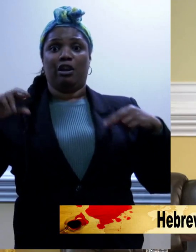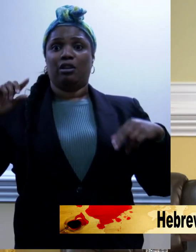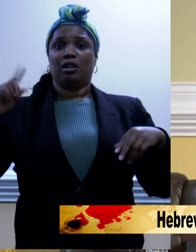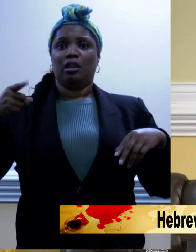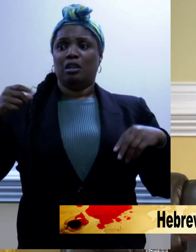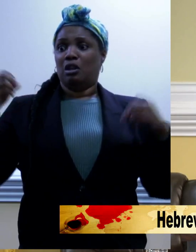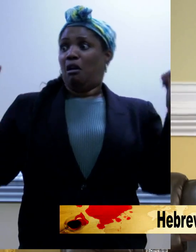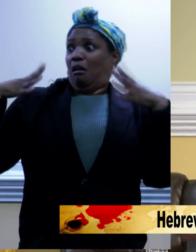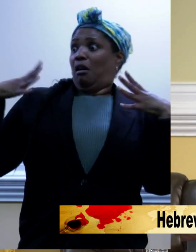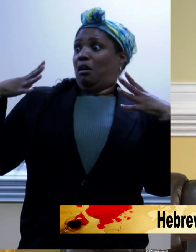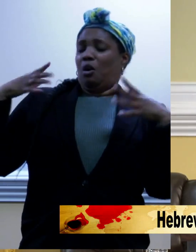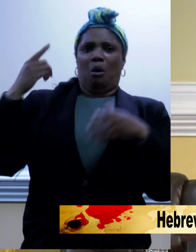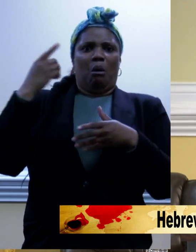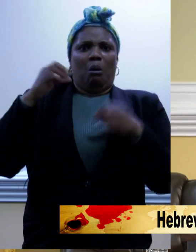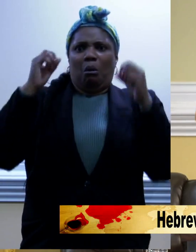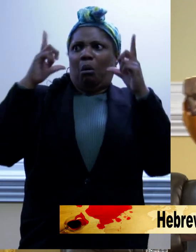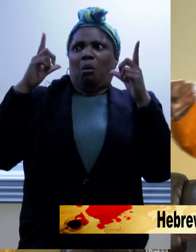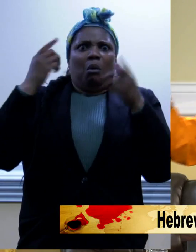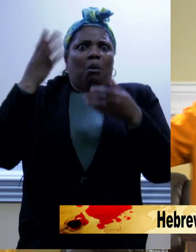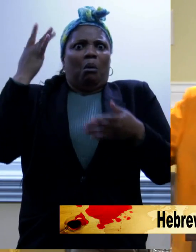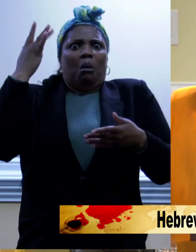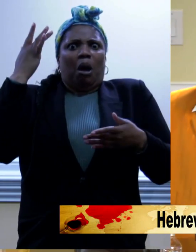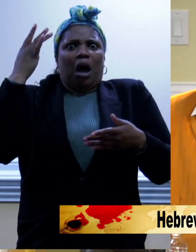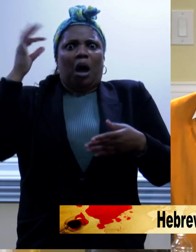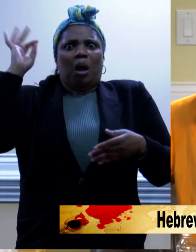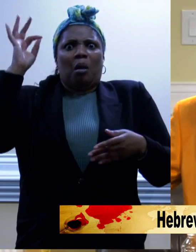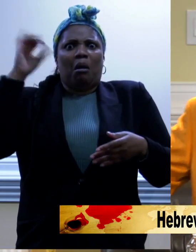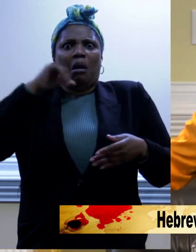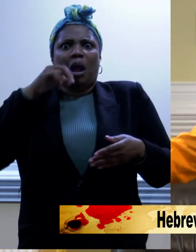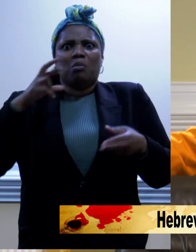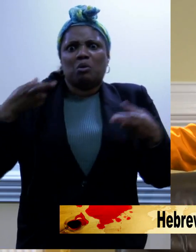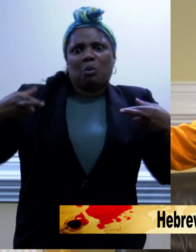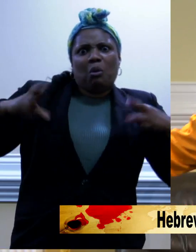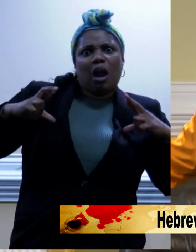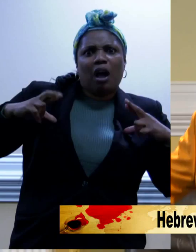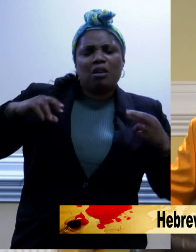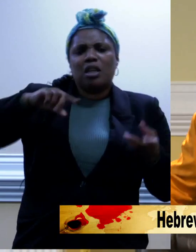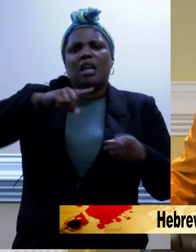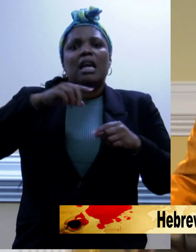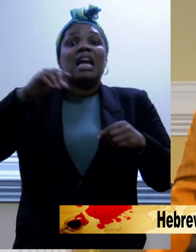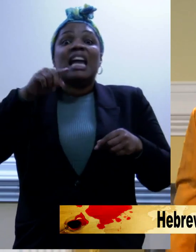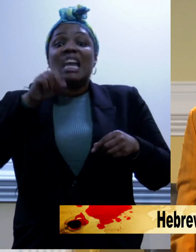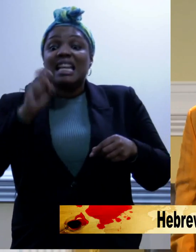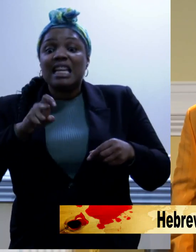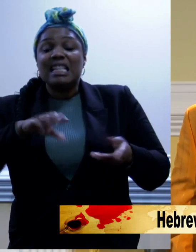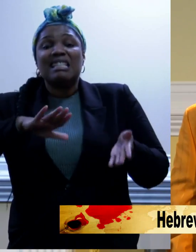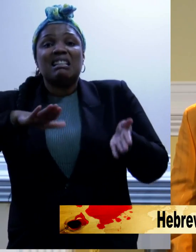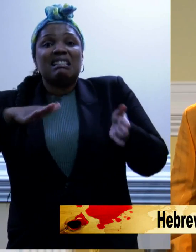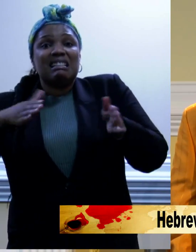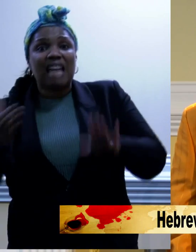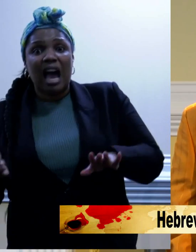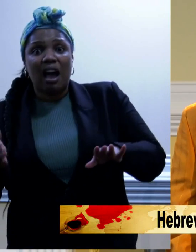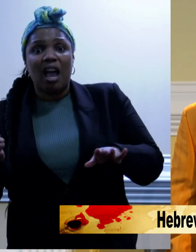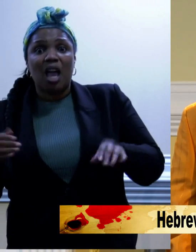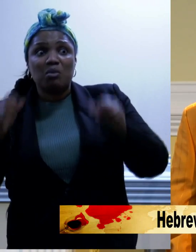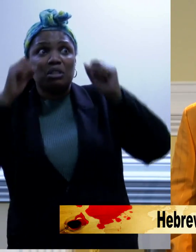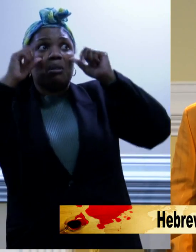the priest ain't supposed to retire. No. He's supposed to die out of office. Make it plain.